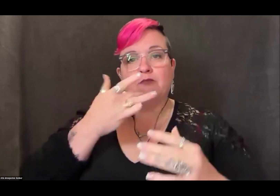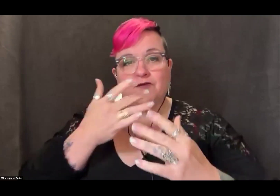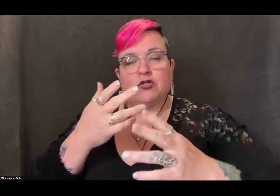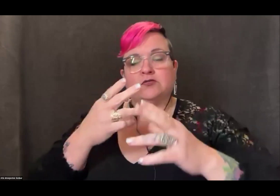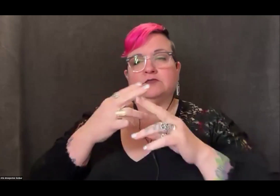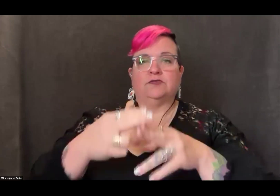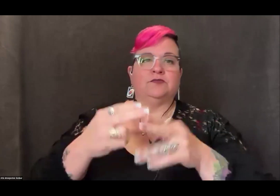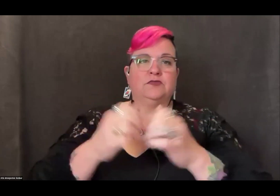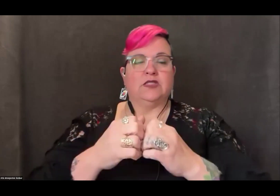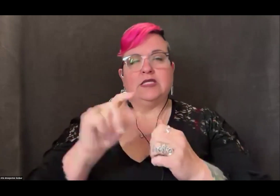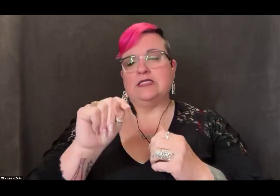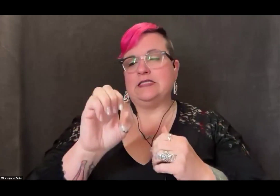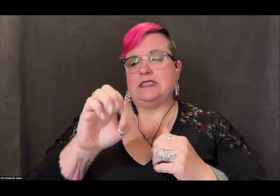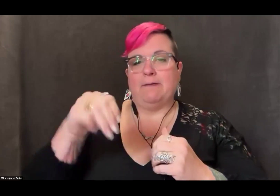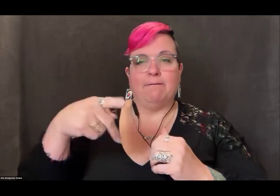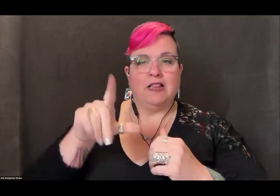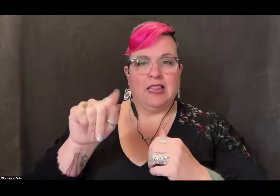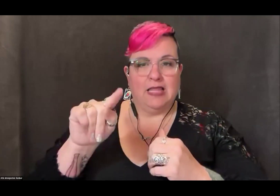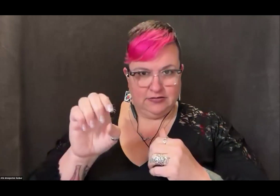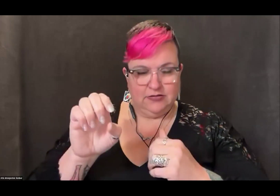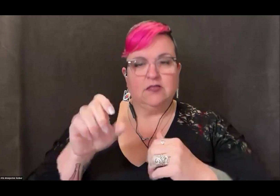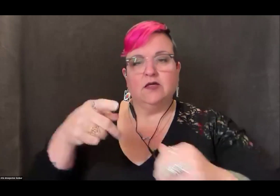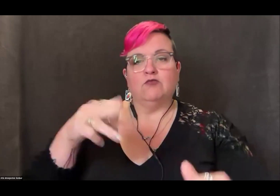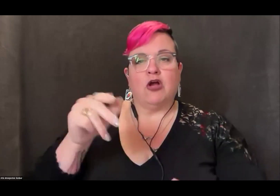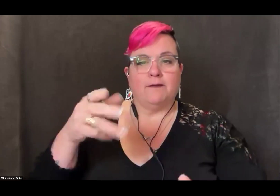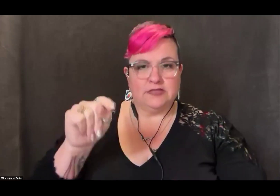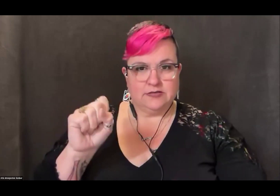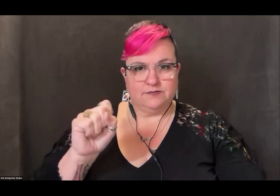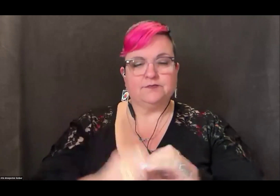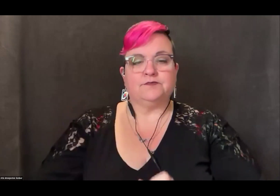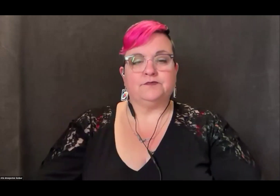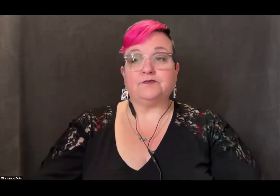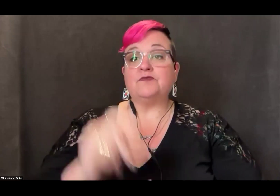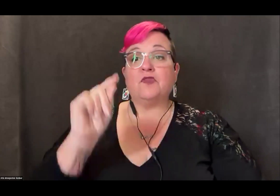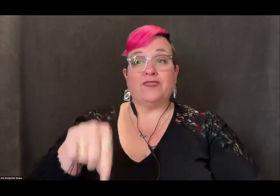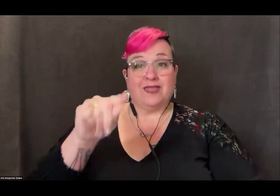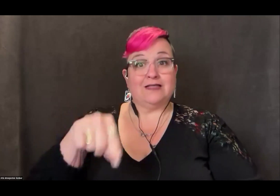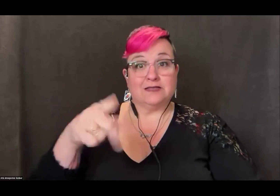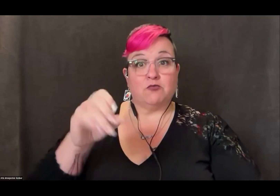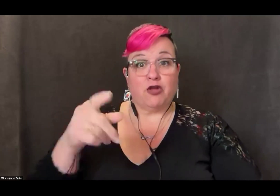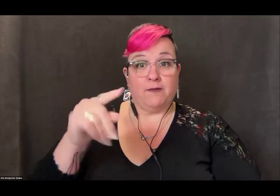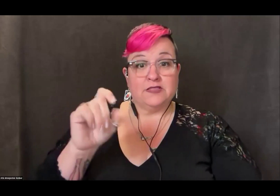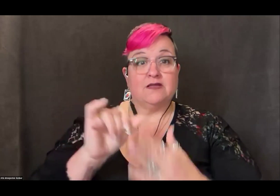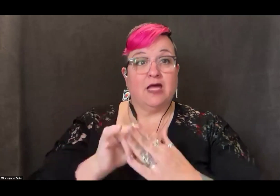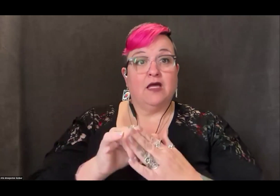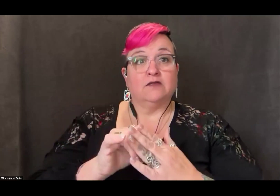as template prompts. So these are prompts that